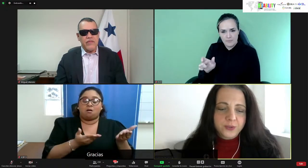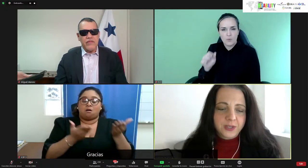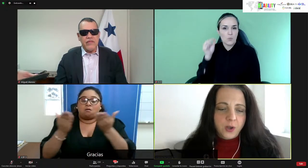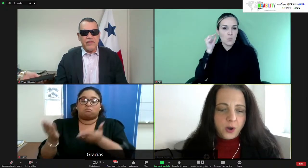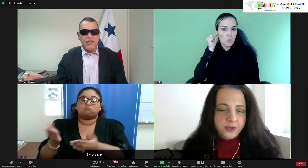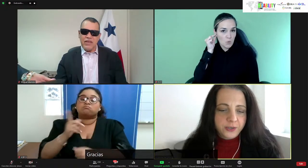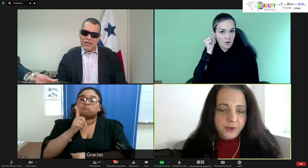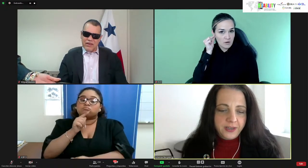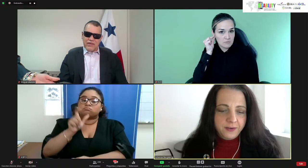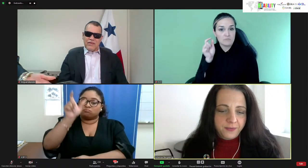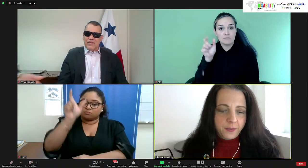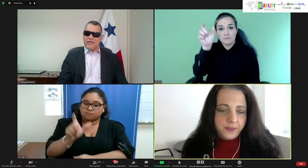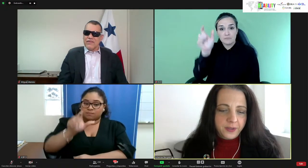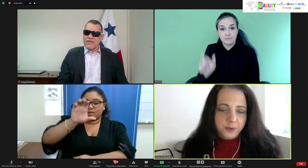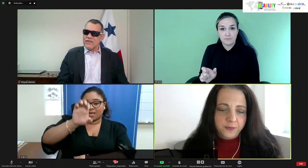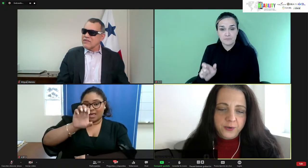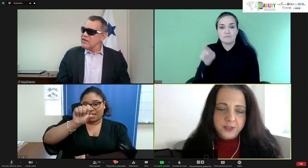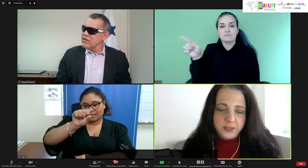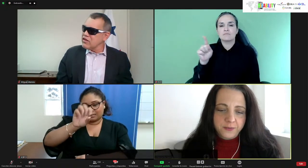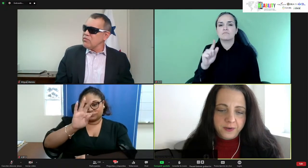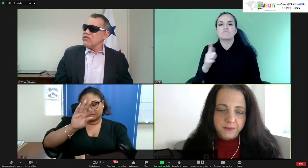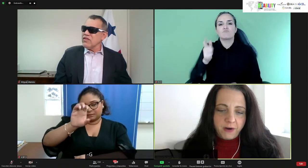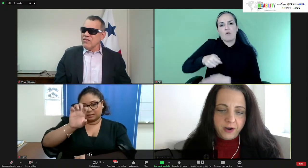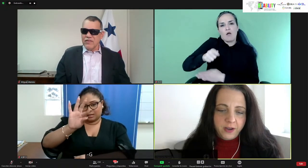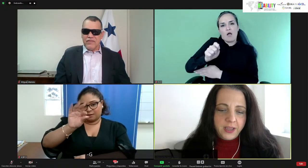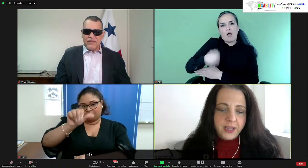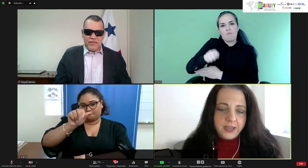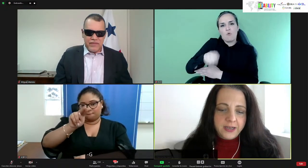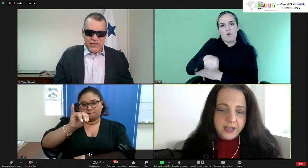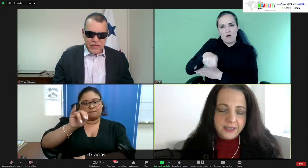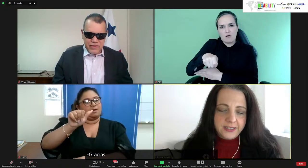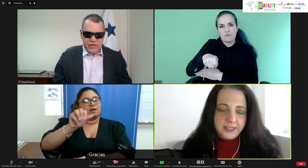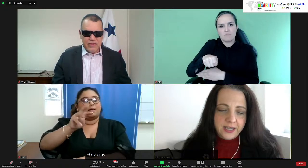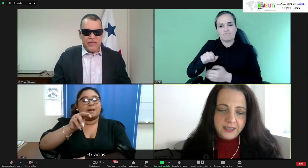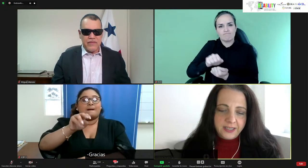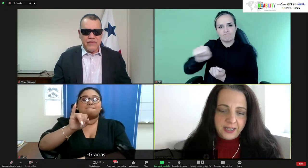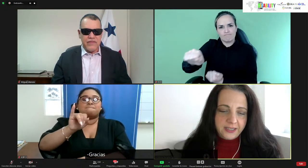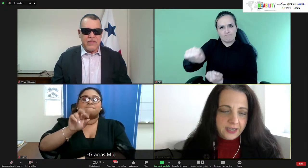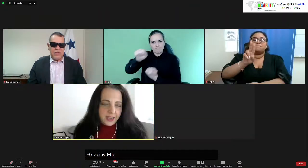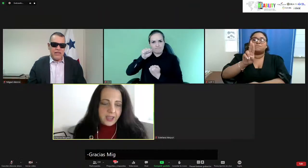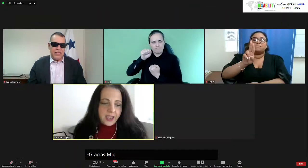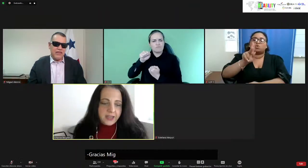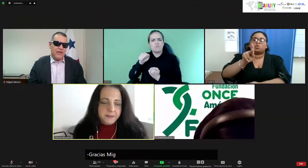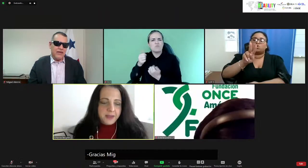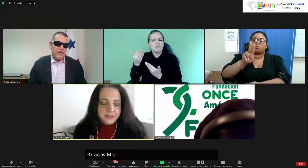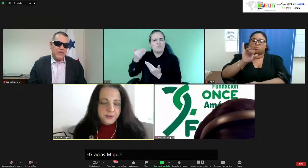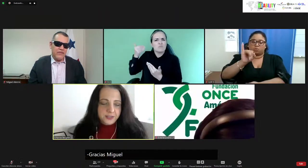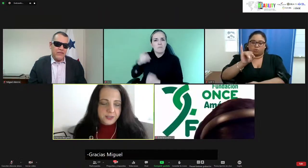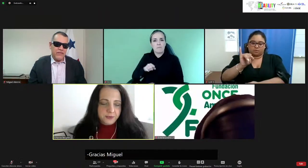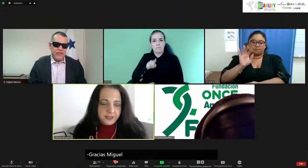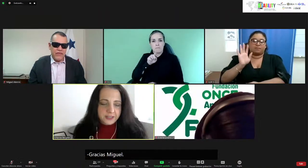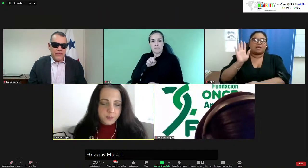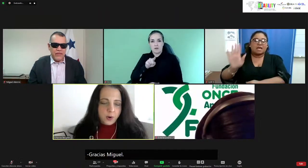who holds a law degree from the university of navarra in 1998 and a master's degree in small and